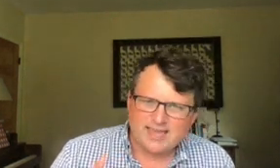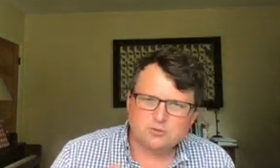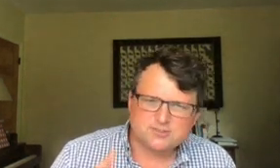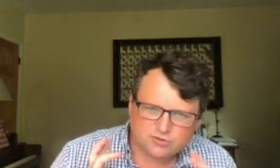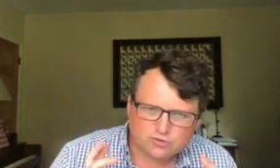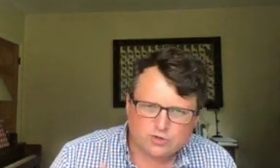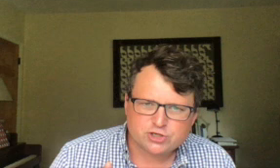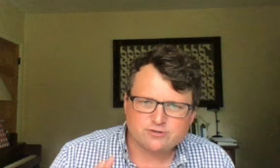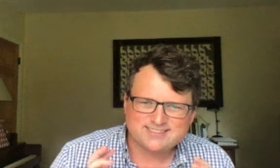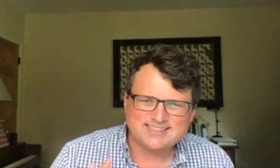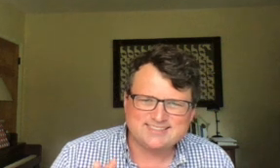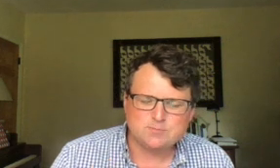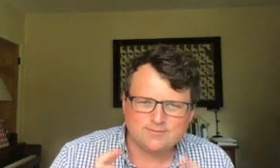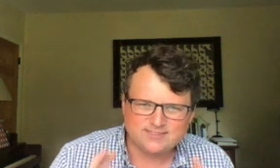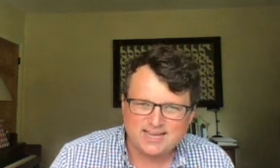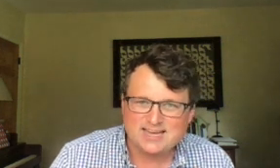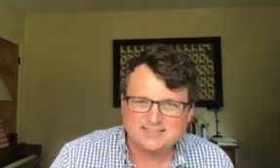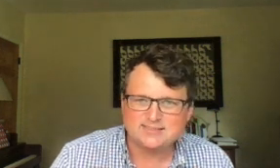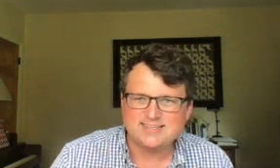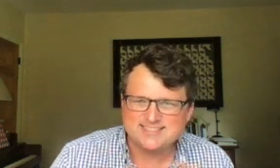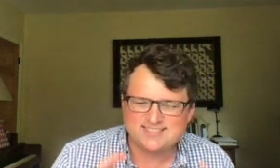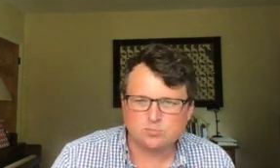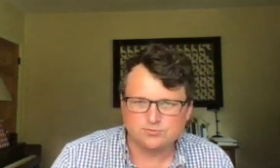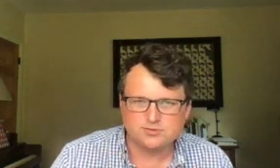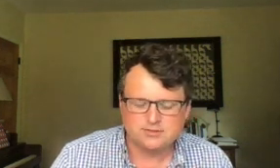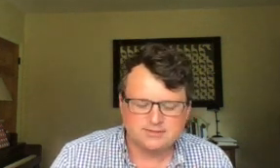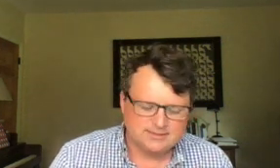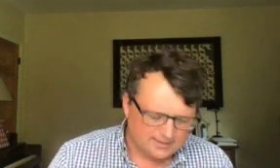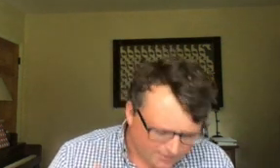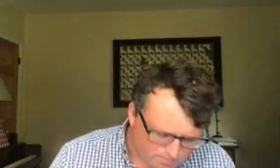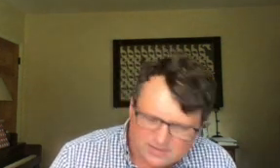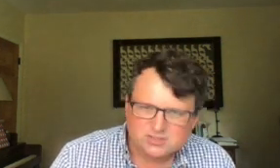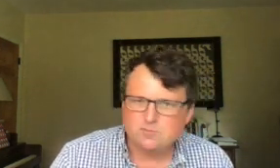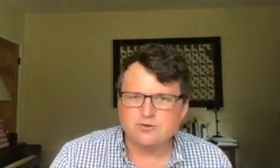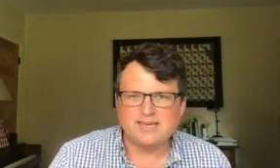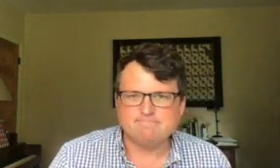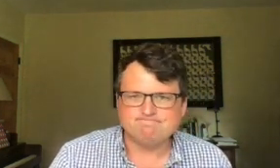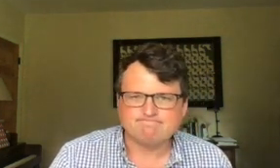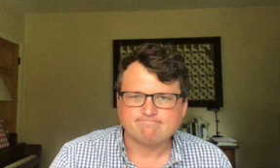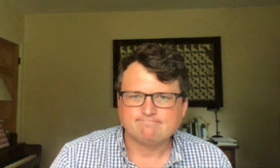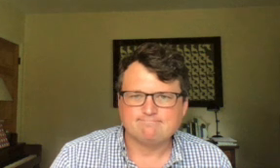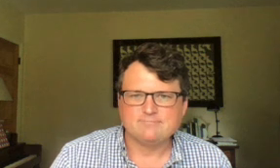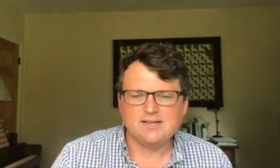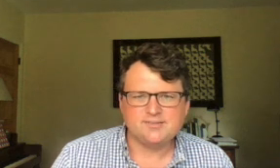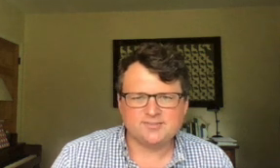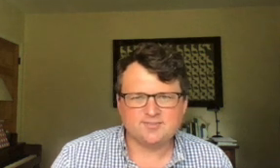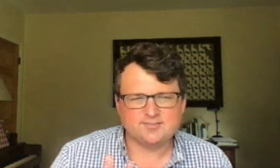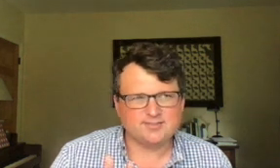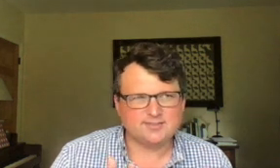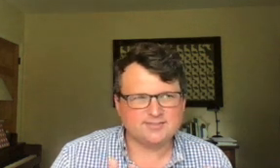is a structured system of signs and symbols that are meant to communicate. It's a